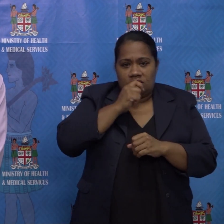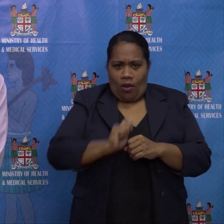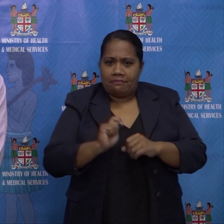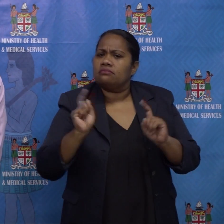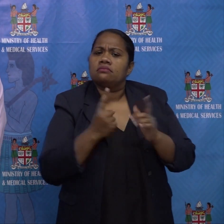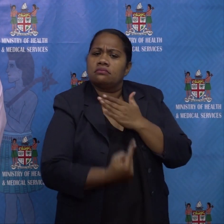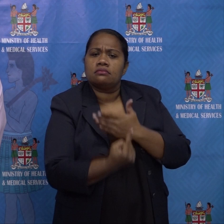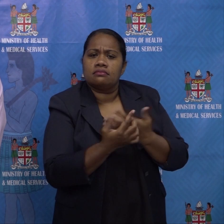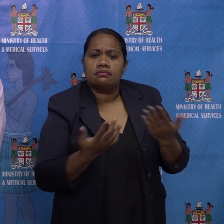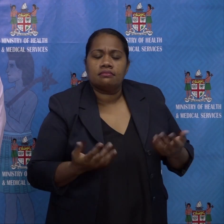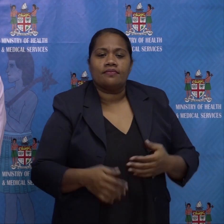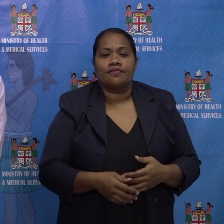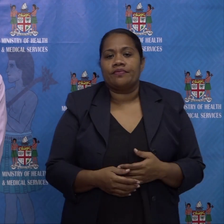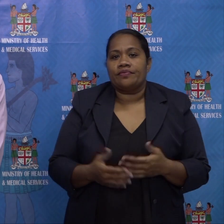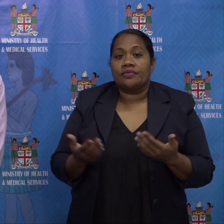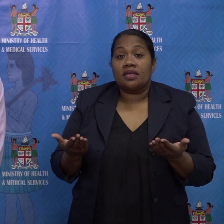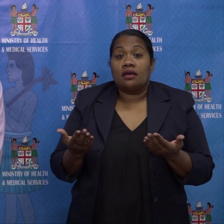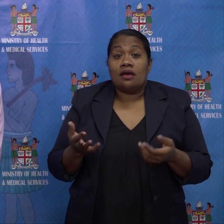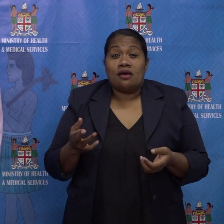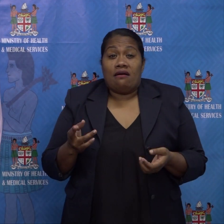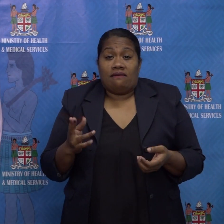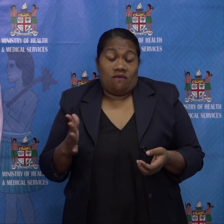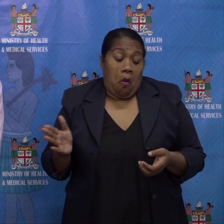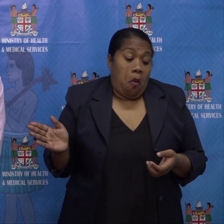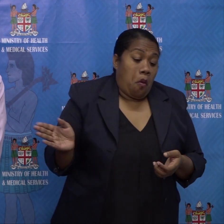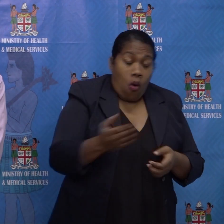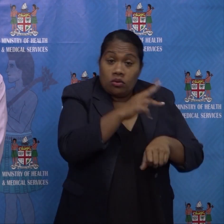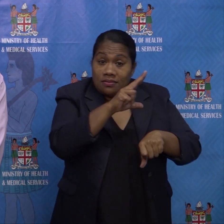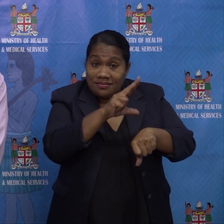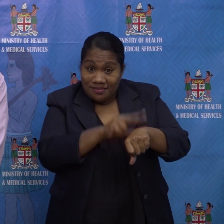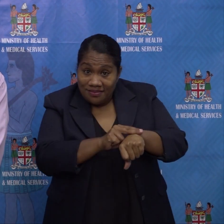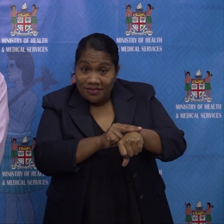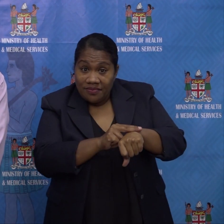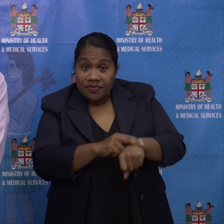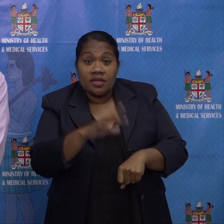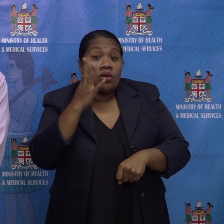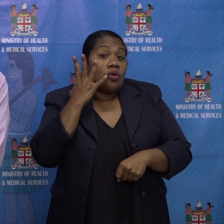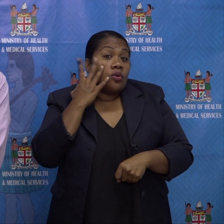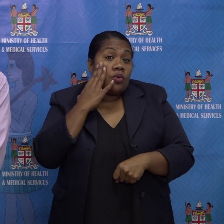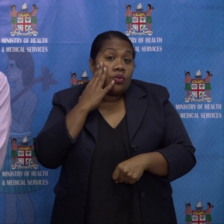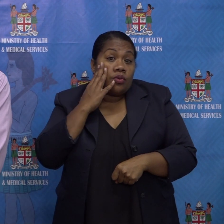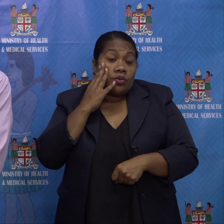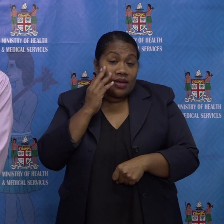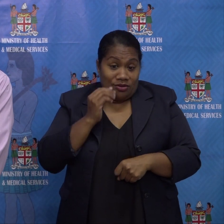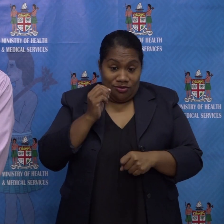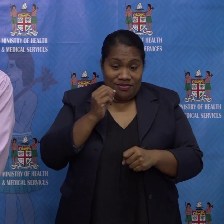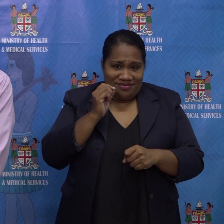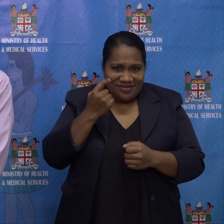As is true for every doctor, when you're dealing with an invasive